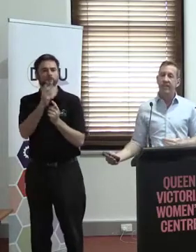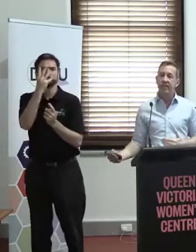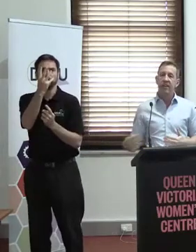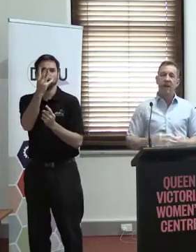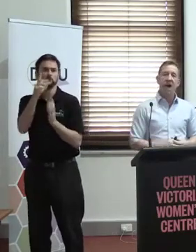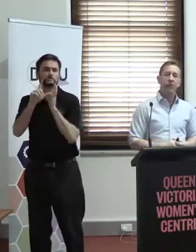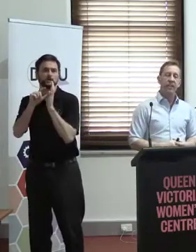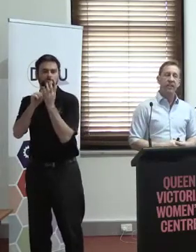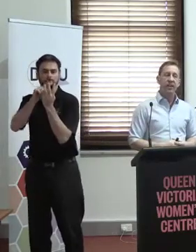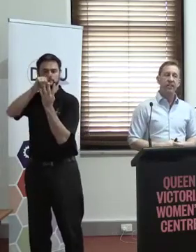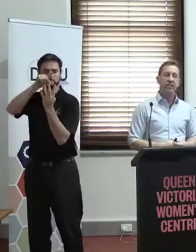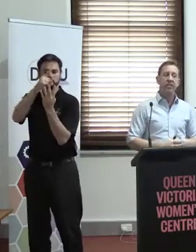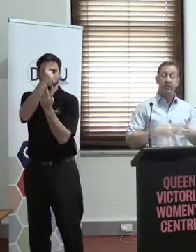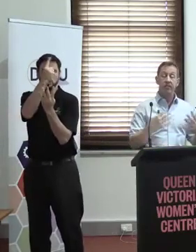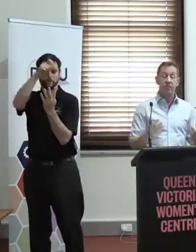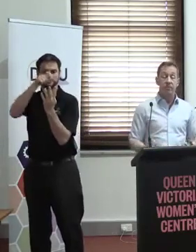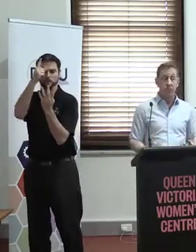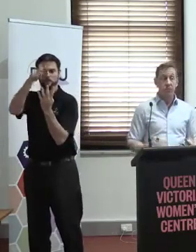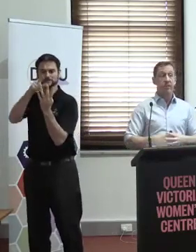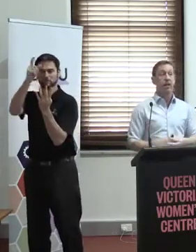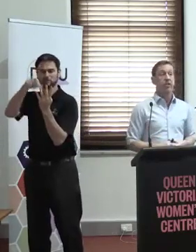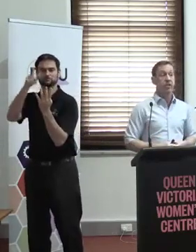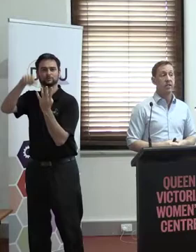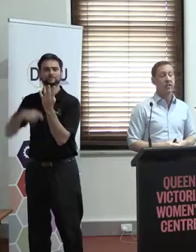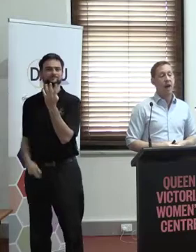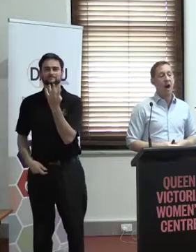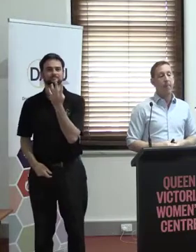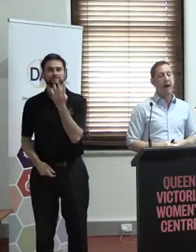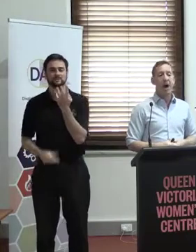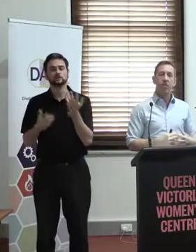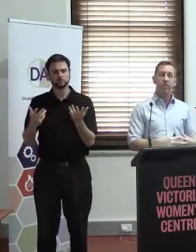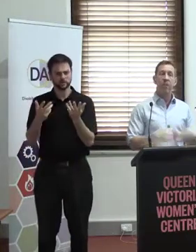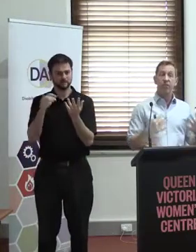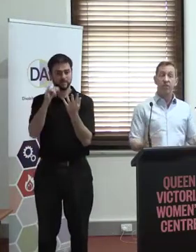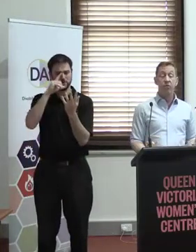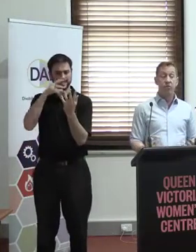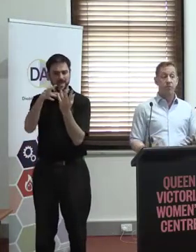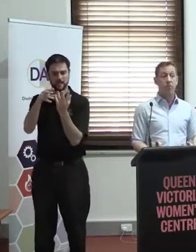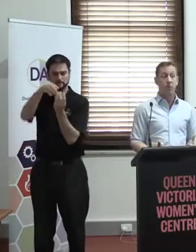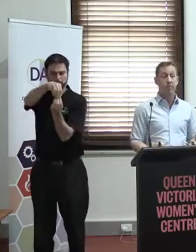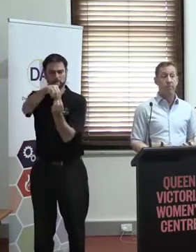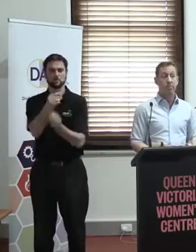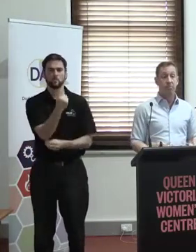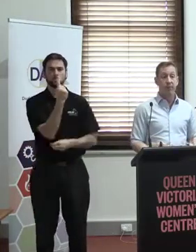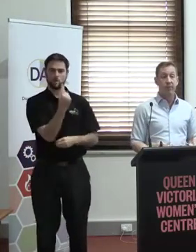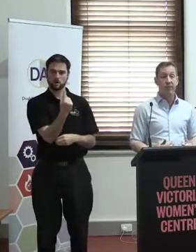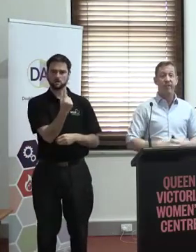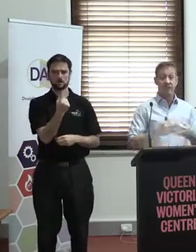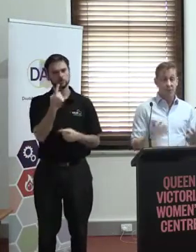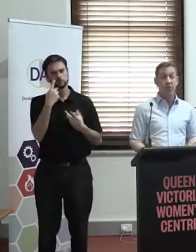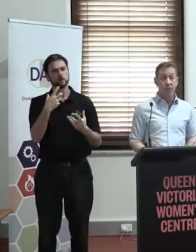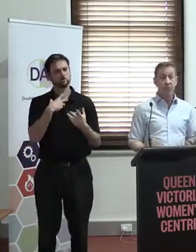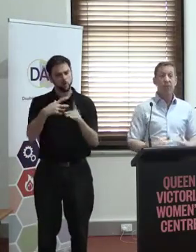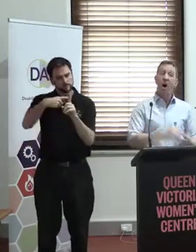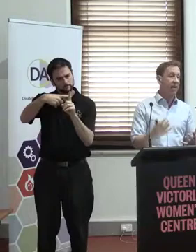over again. And we think there's, some useful discussion about how we might reduce the reporting burden